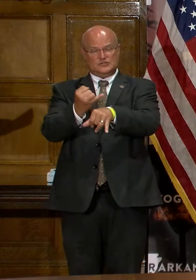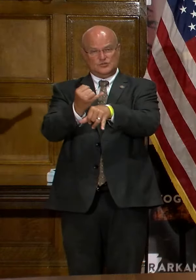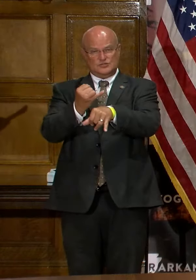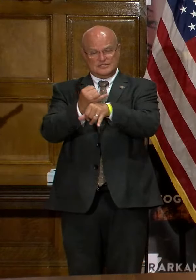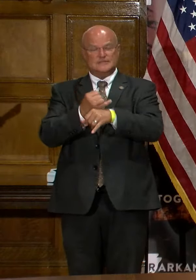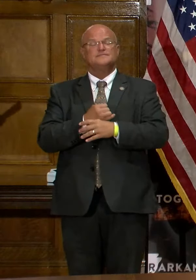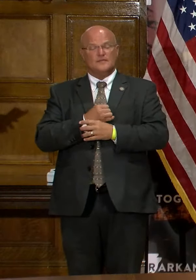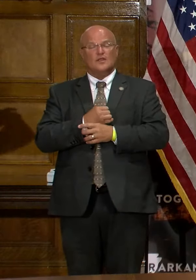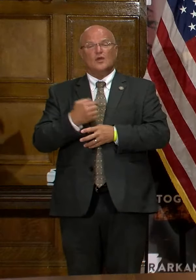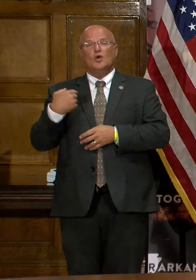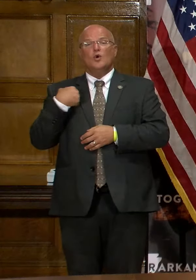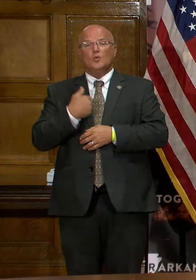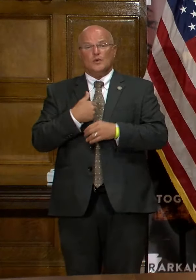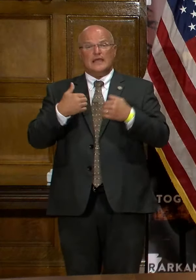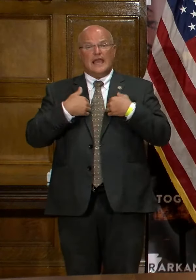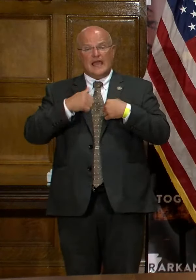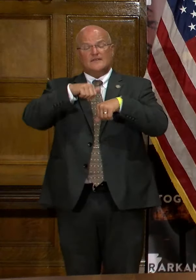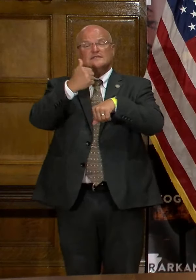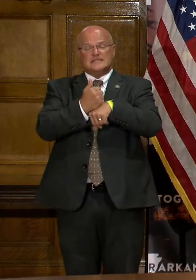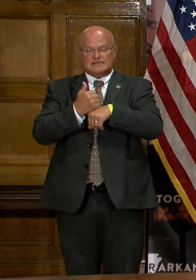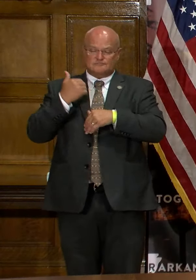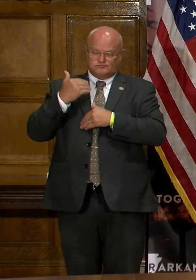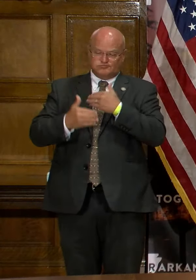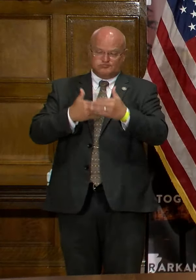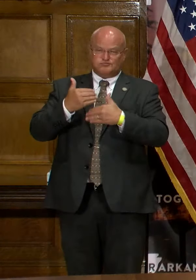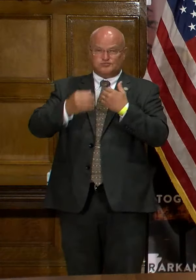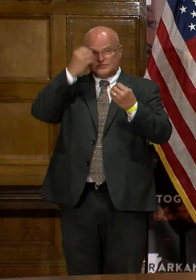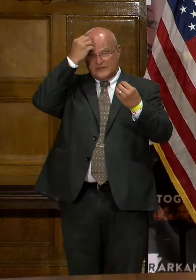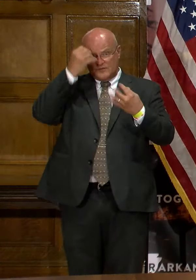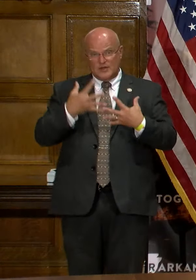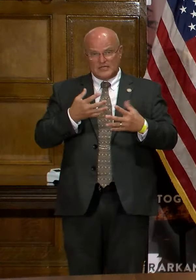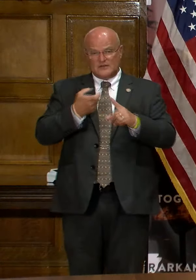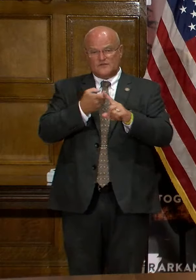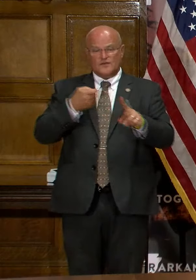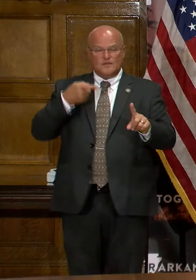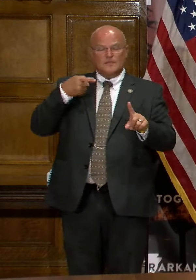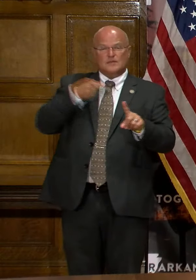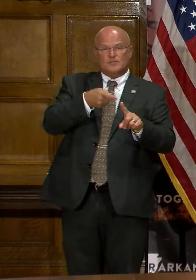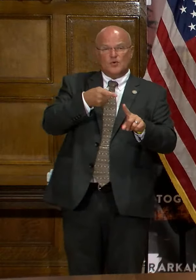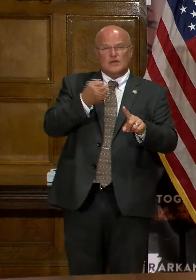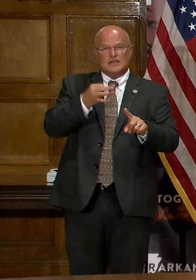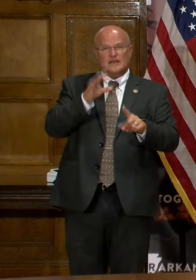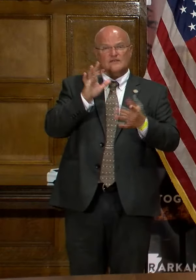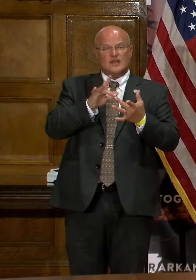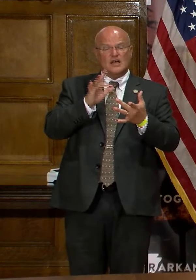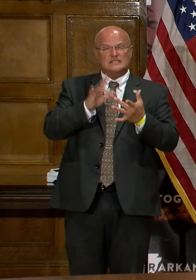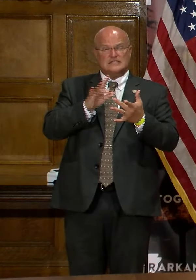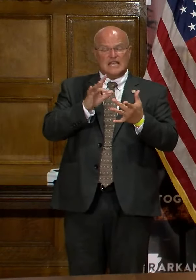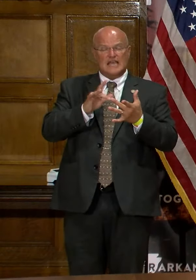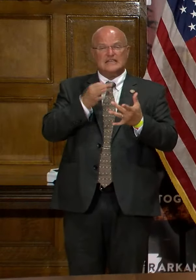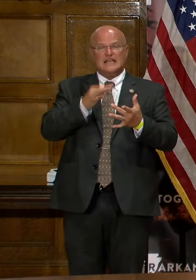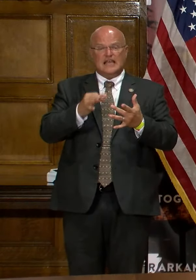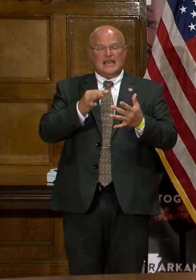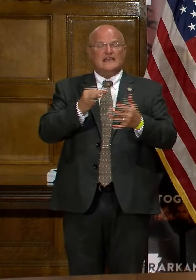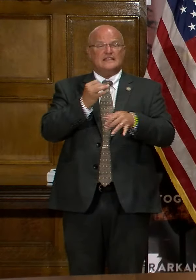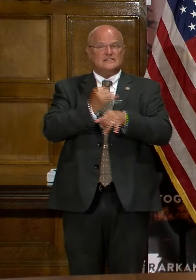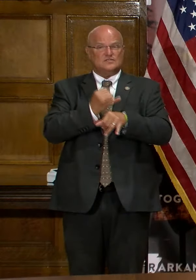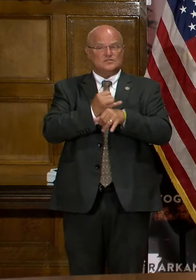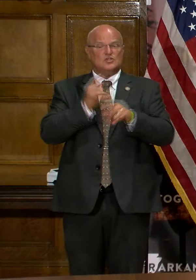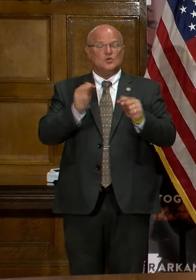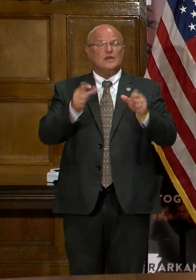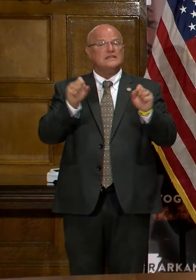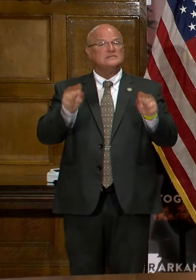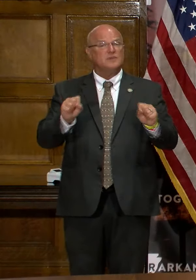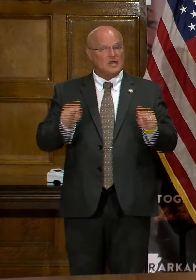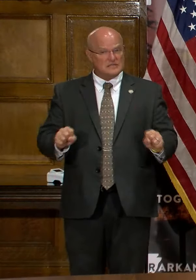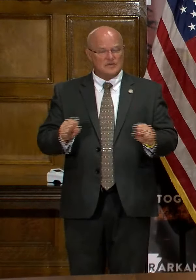institutions, we have set up processes to get the information from our points of contact at various educational institutions as quickly as humanly possible.